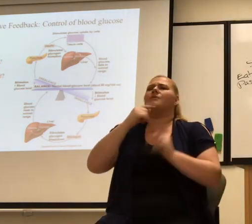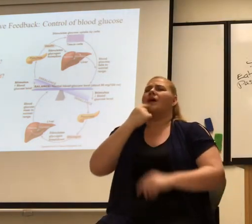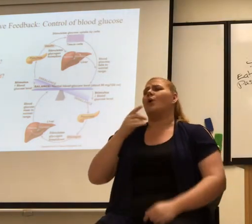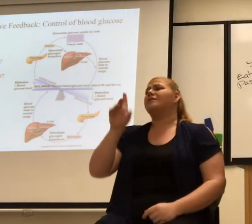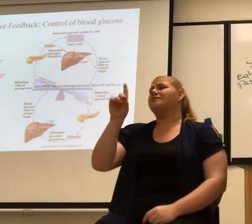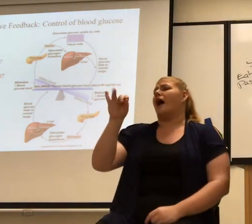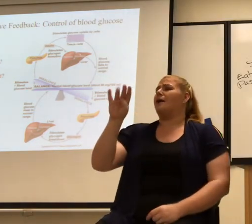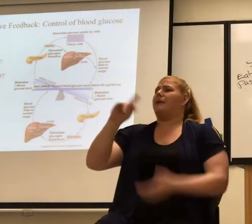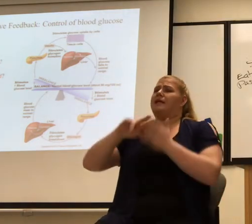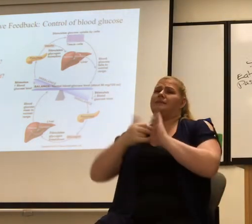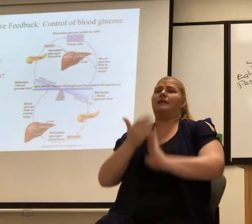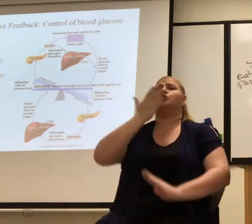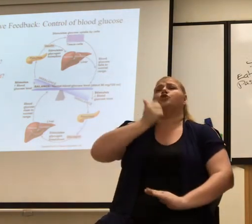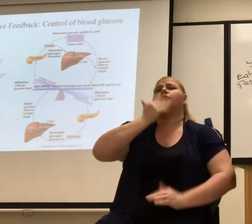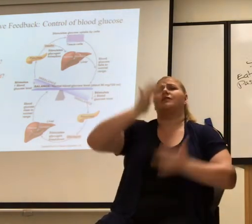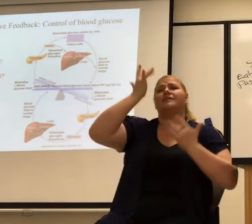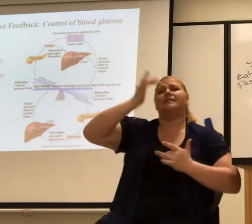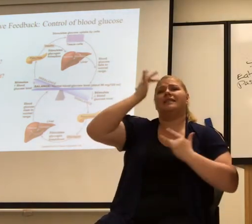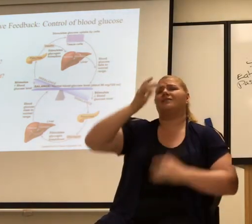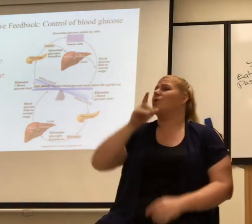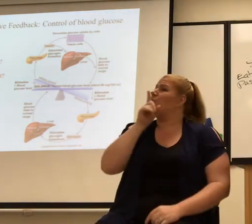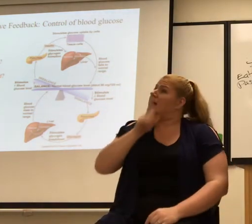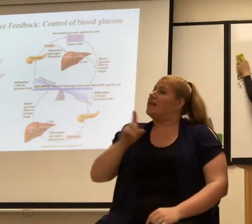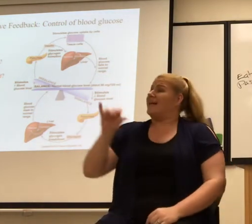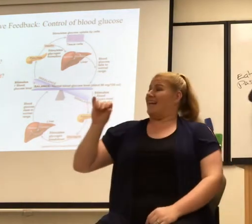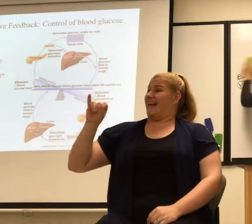with insulin. That's the problem.